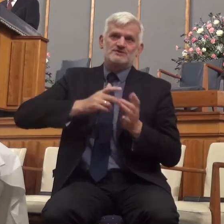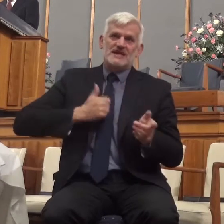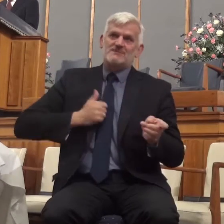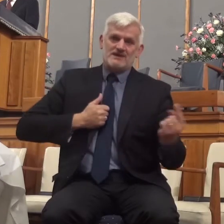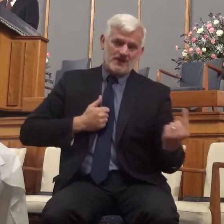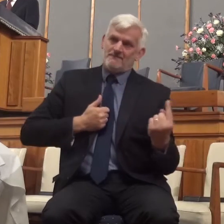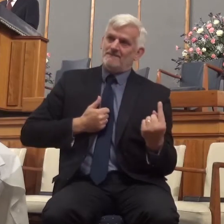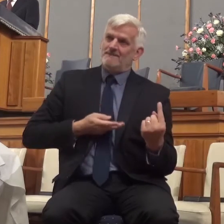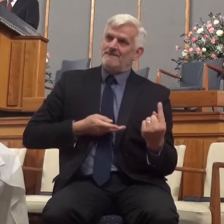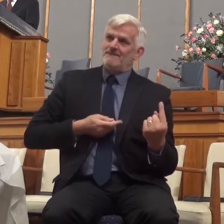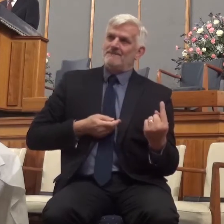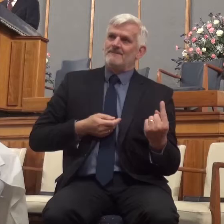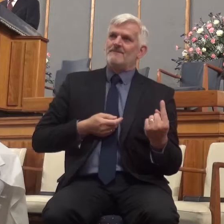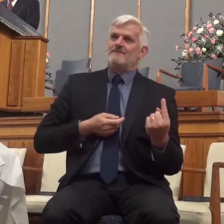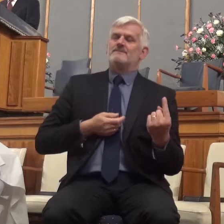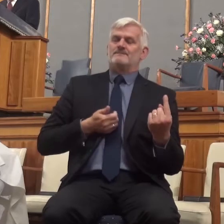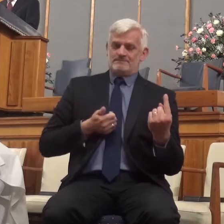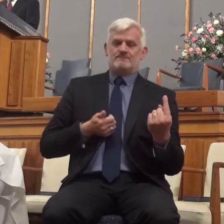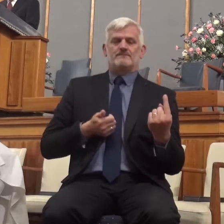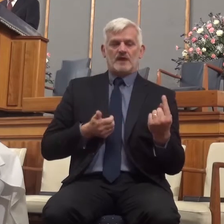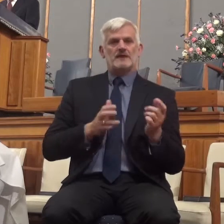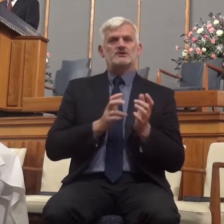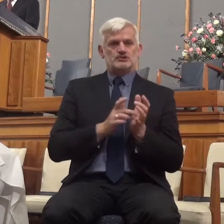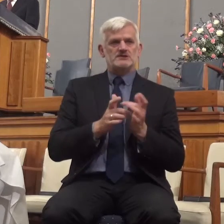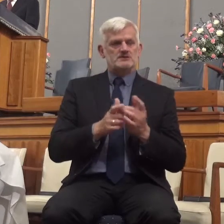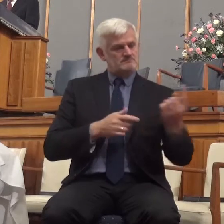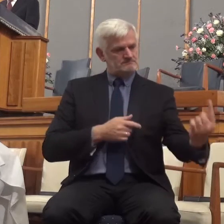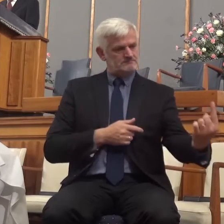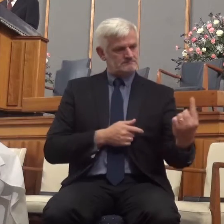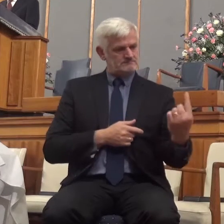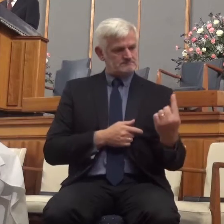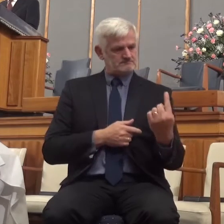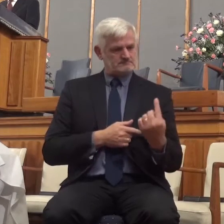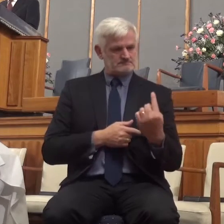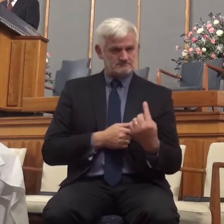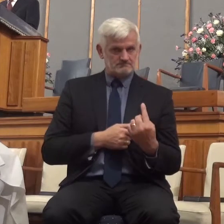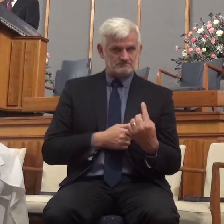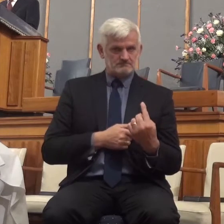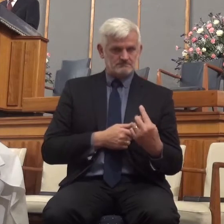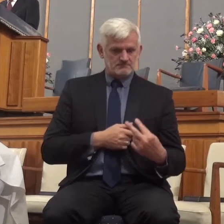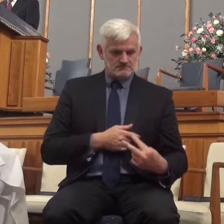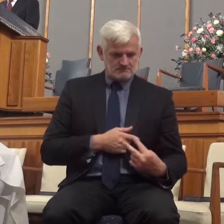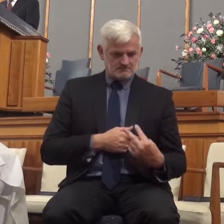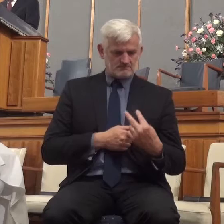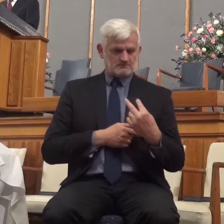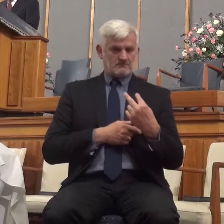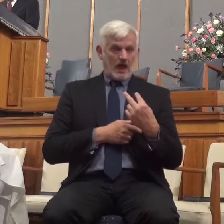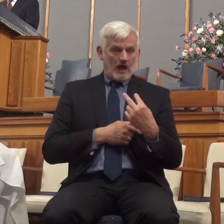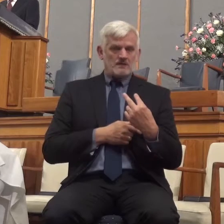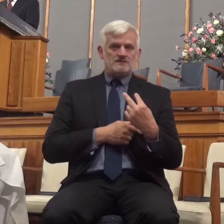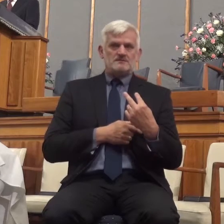he was to pass that way. When Jesus came to the place, he looked up and saw